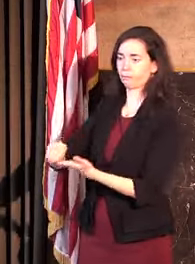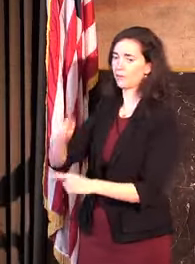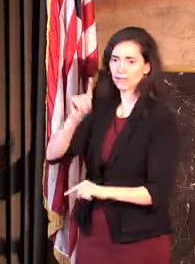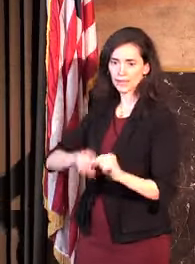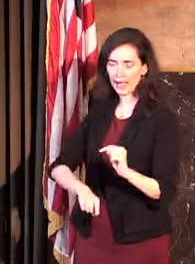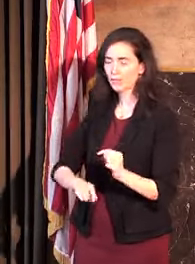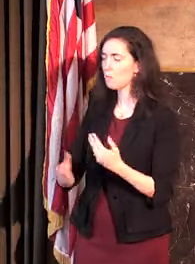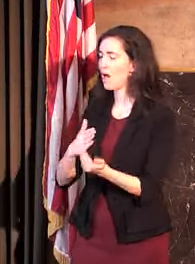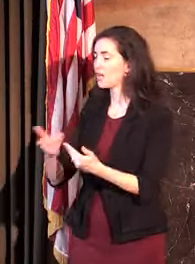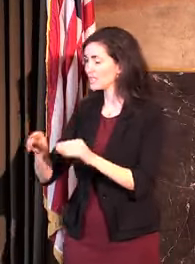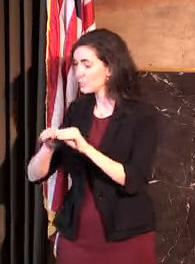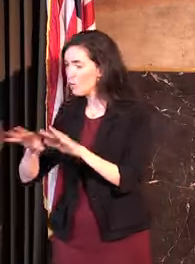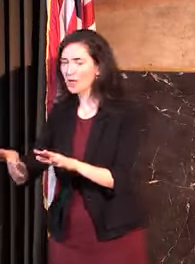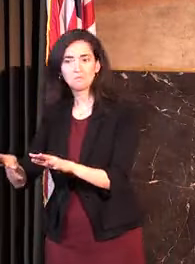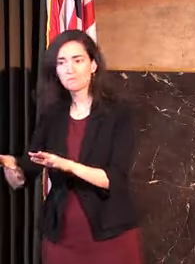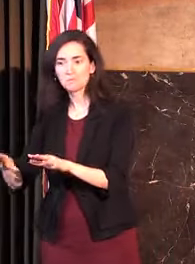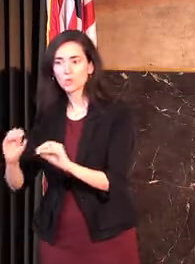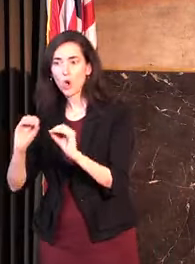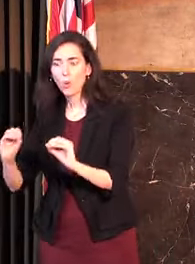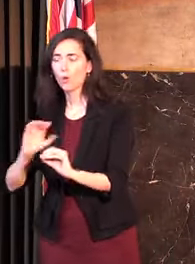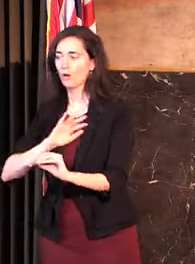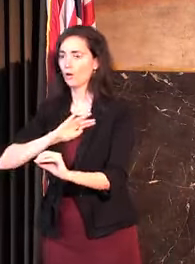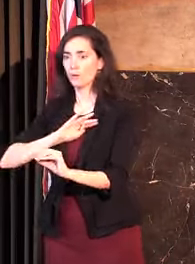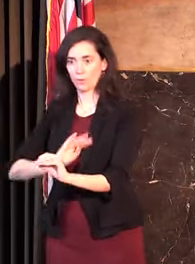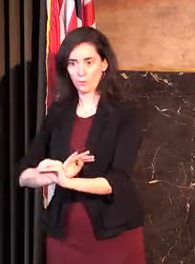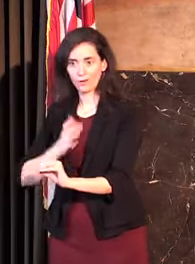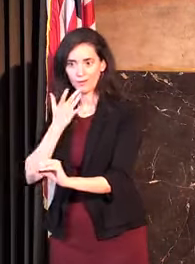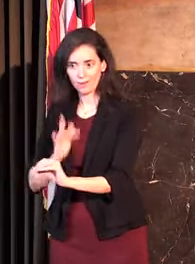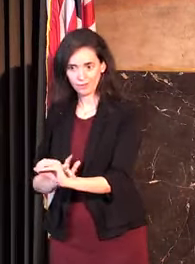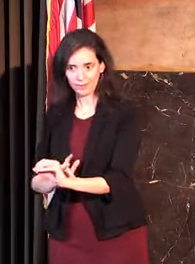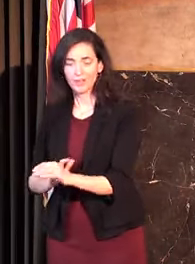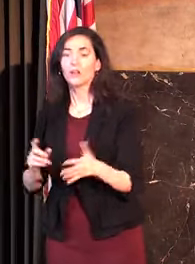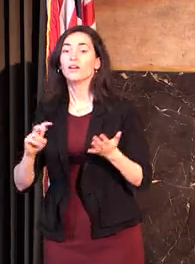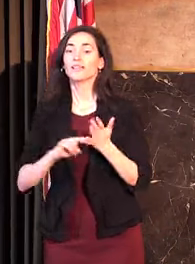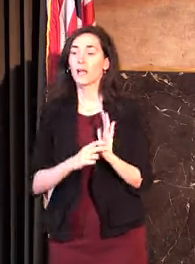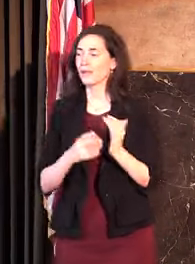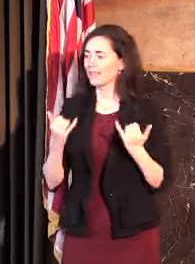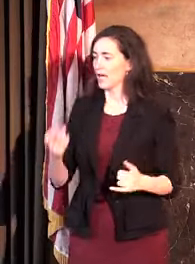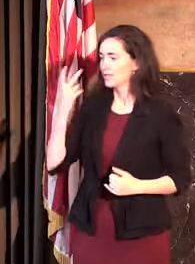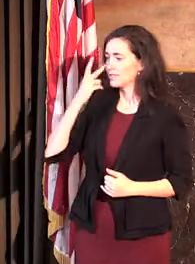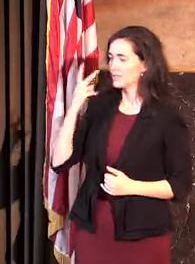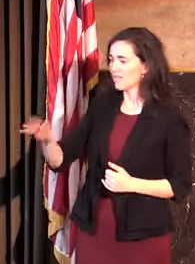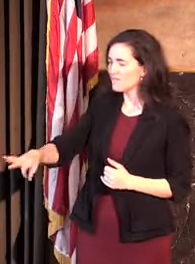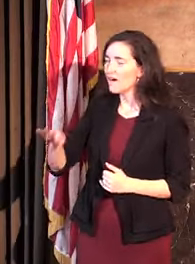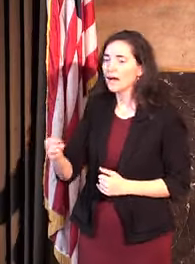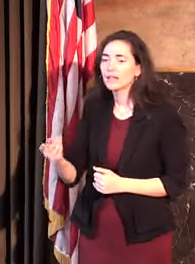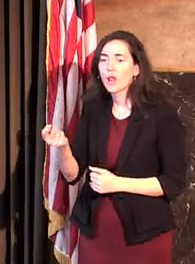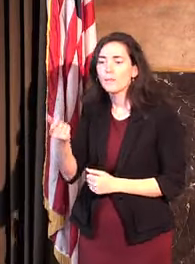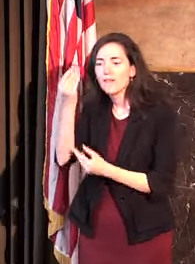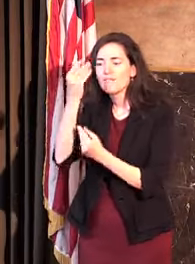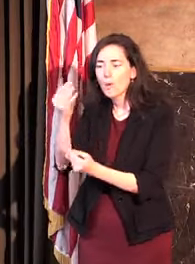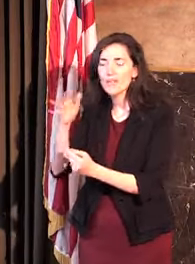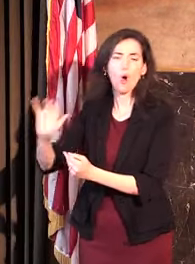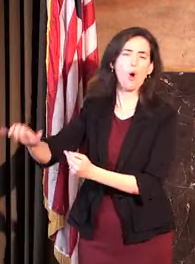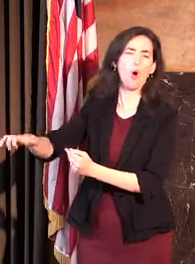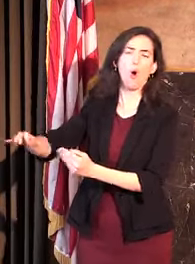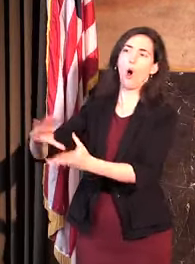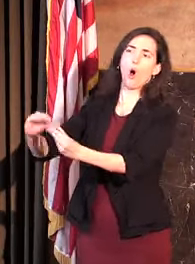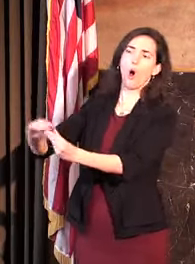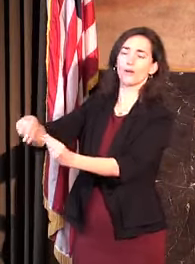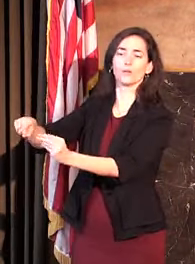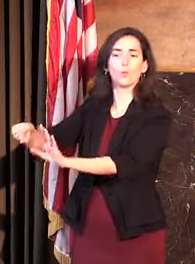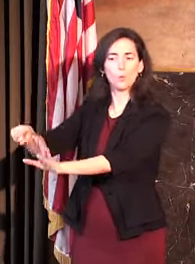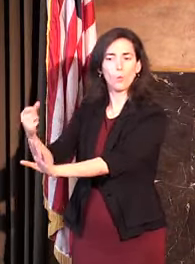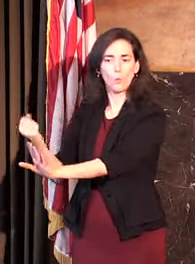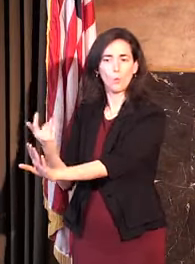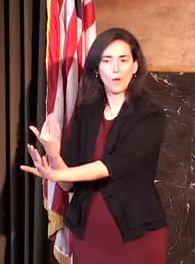too. So it's really difficult to take any one data point here and hang your hat on it. The point I'm making is the prudent thing to do right